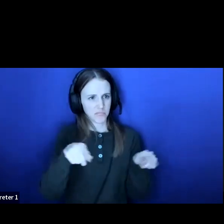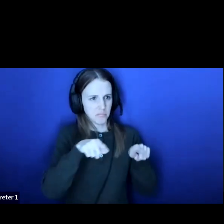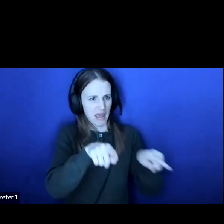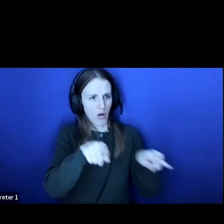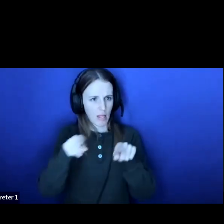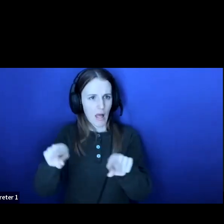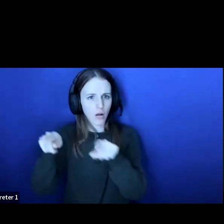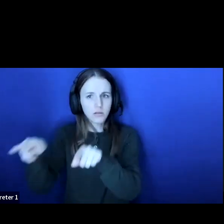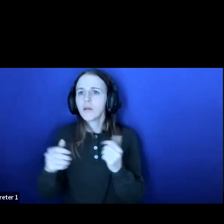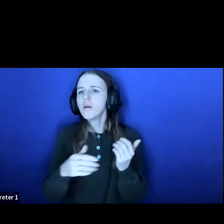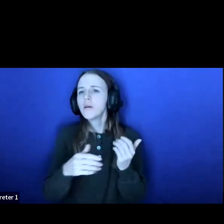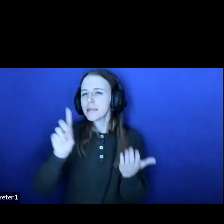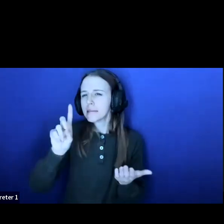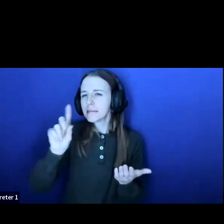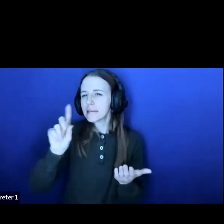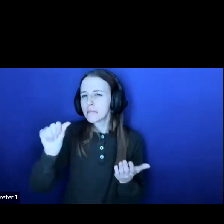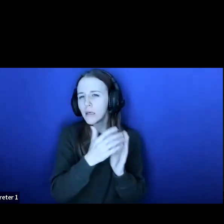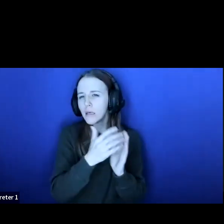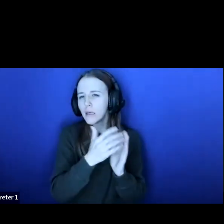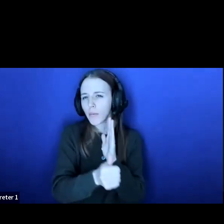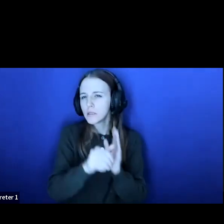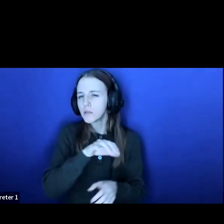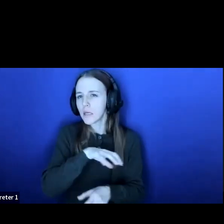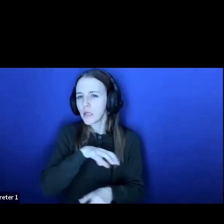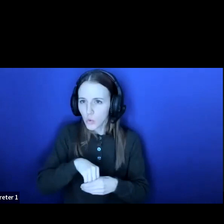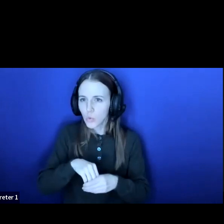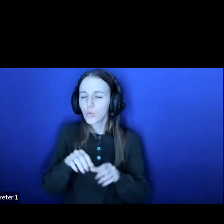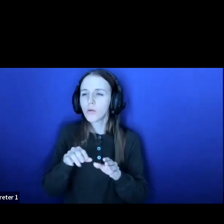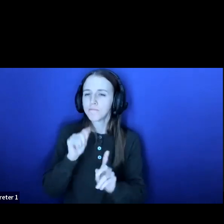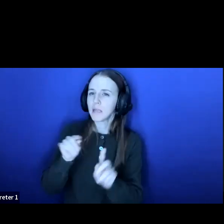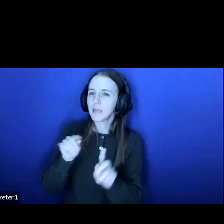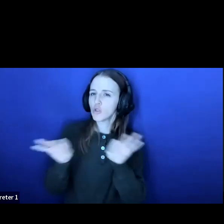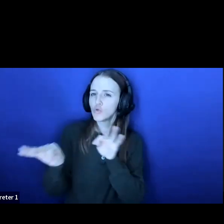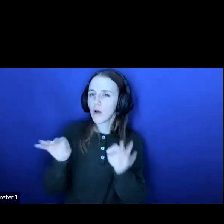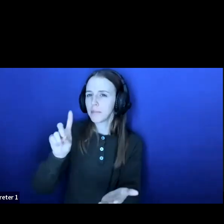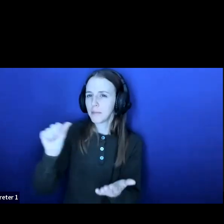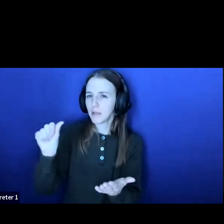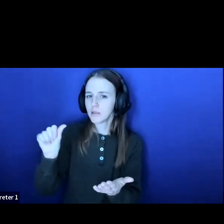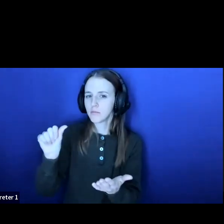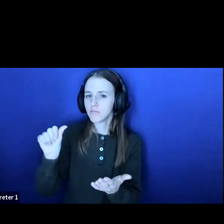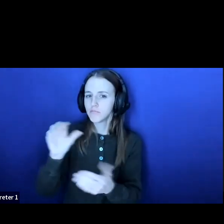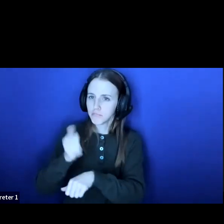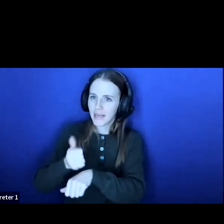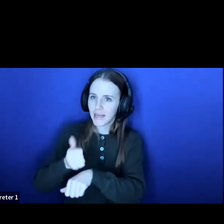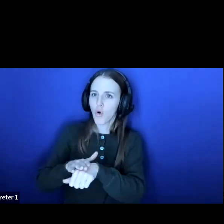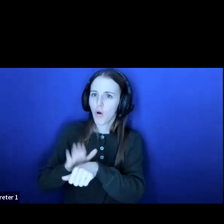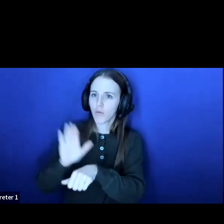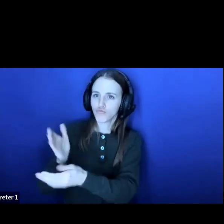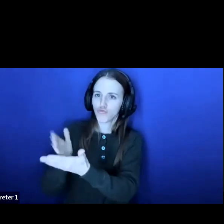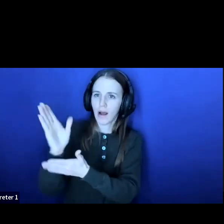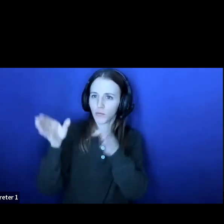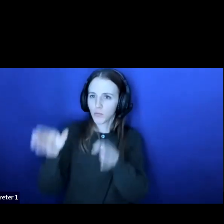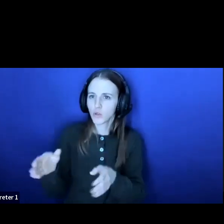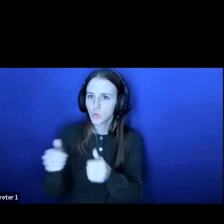competencies include describe disability as per the United Nations Convention on the Rights of Persons with Disabilities, while